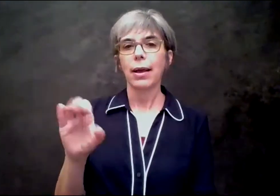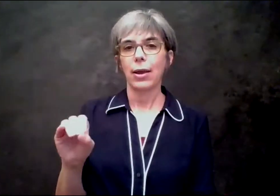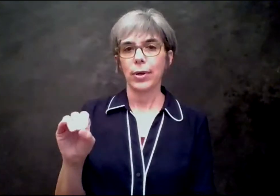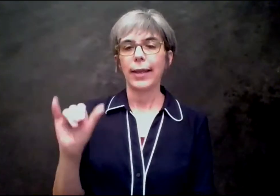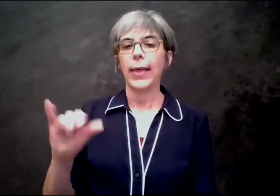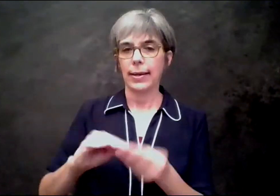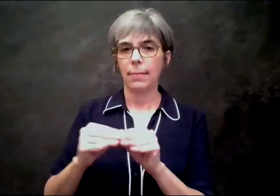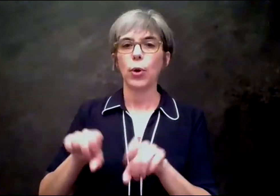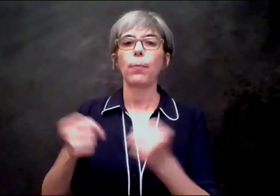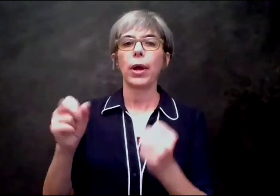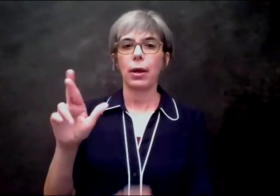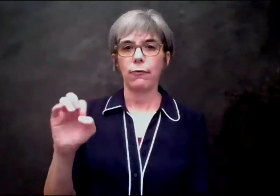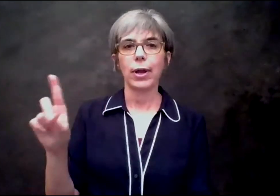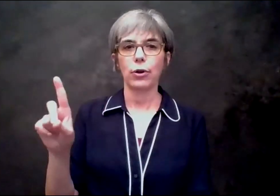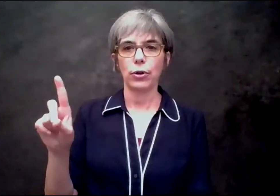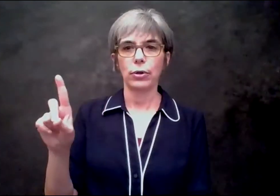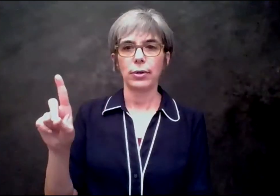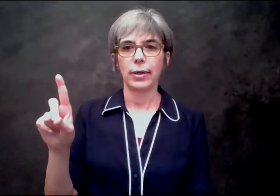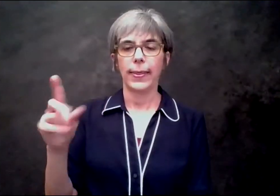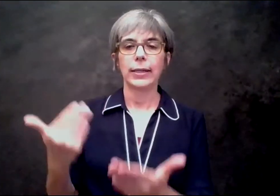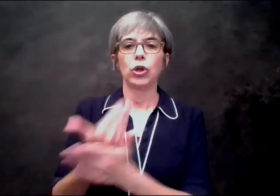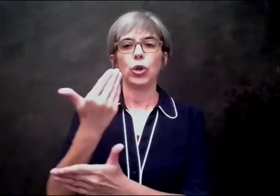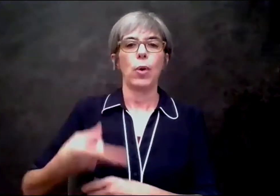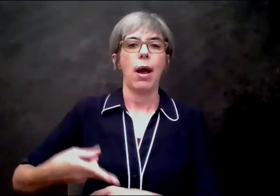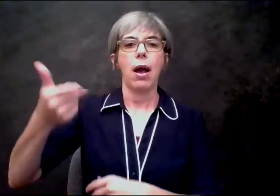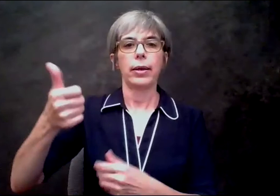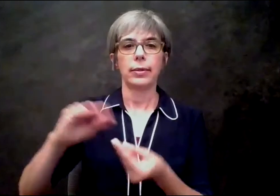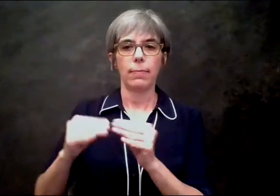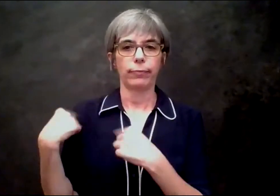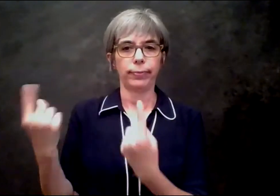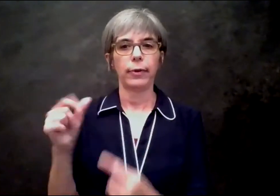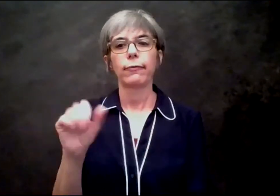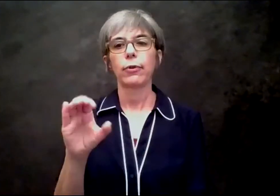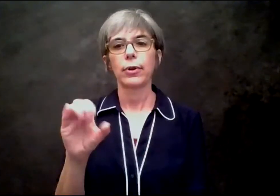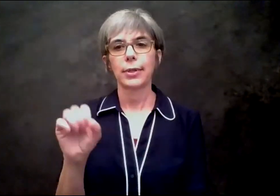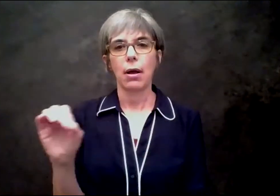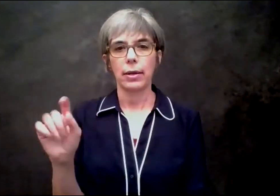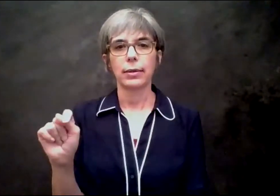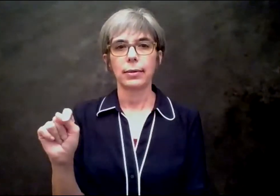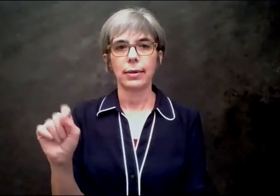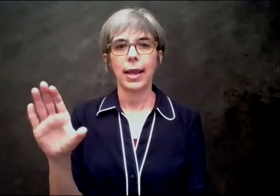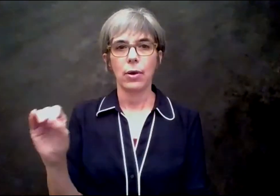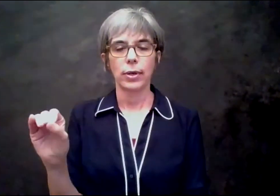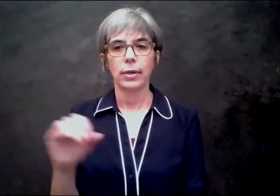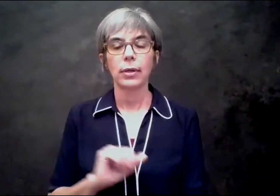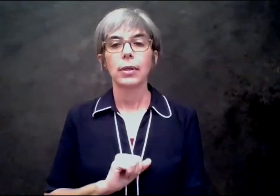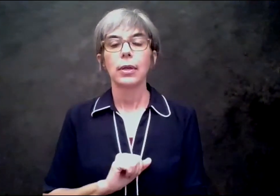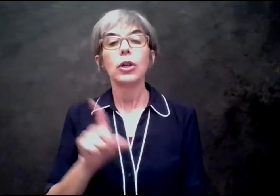Yes, this is for a daily total for Scott County in terms of total number of cases. And those throughout the weekend can be found on